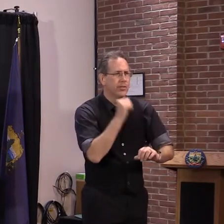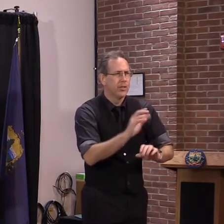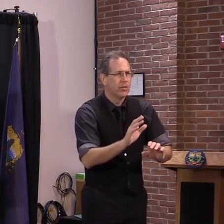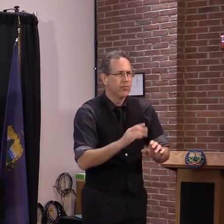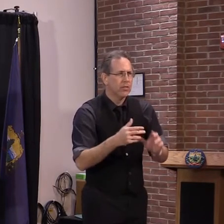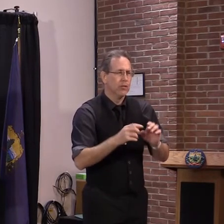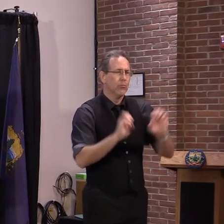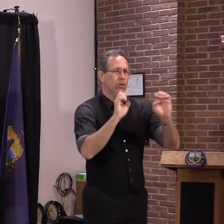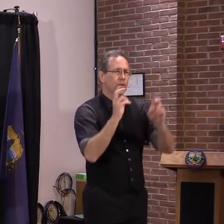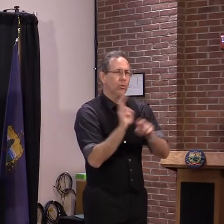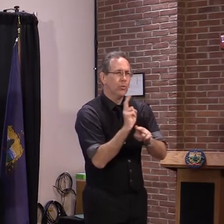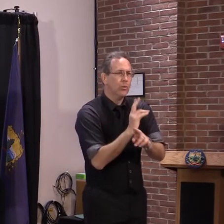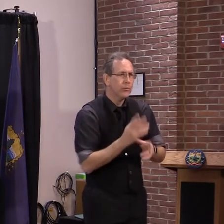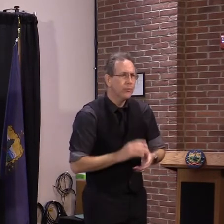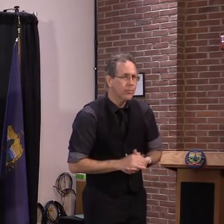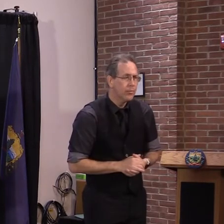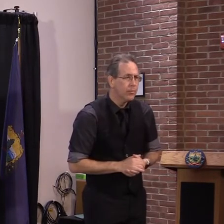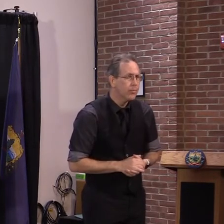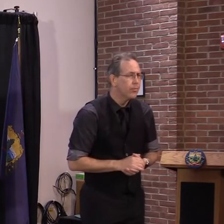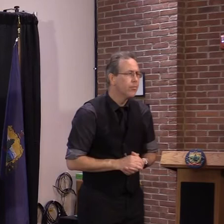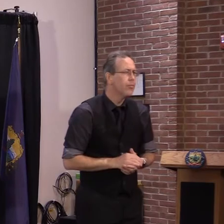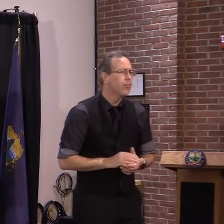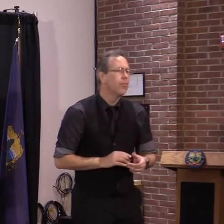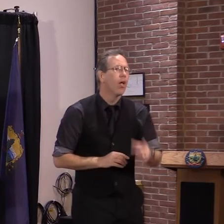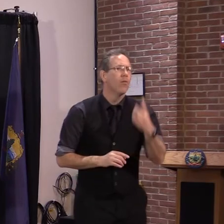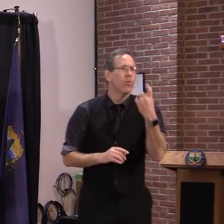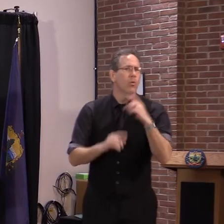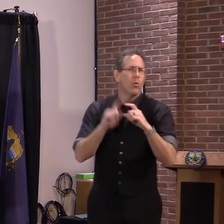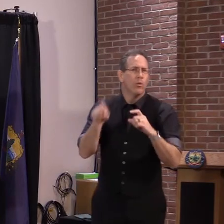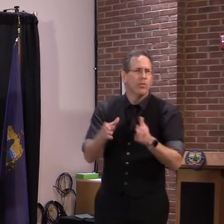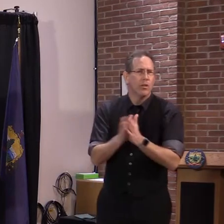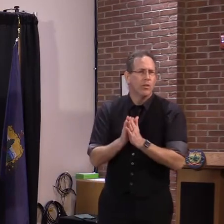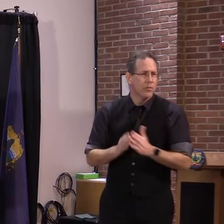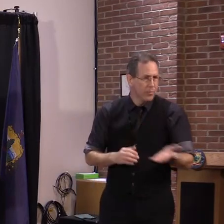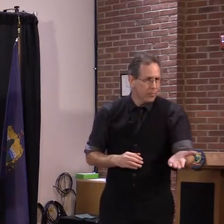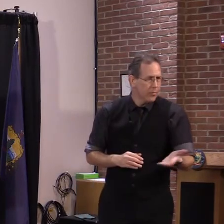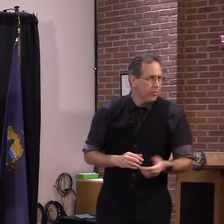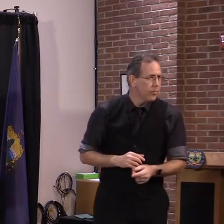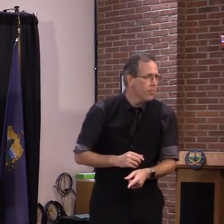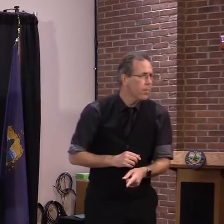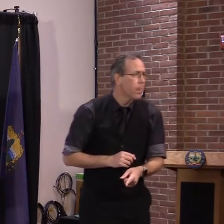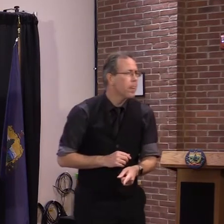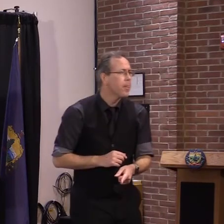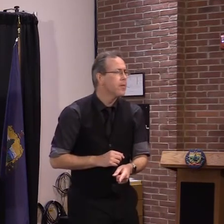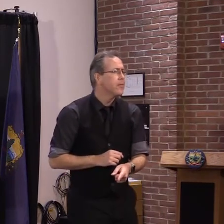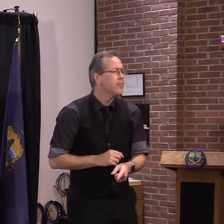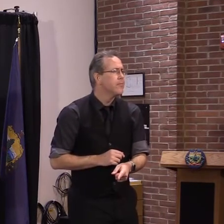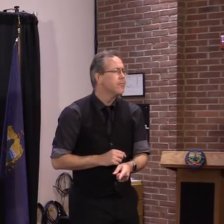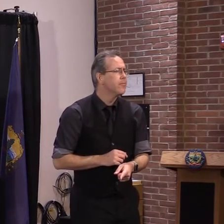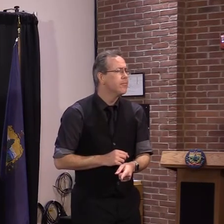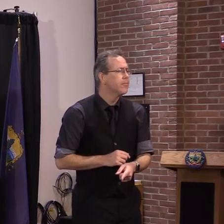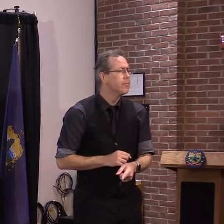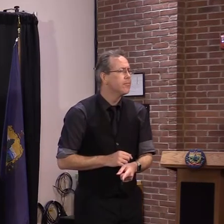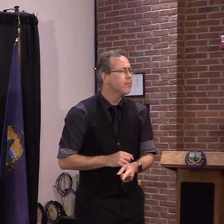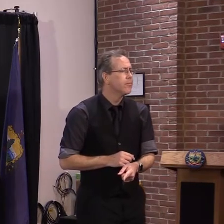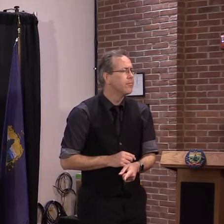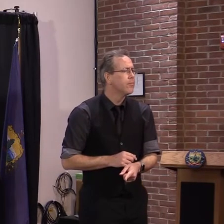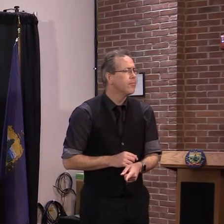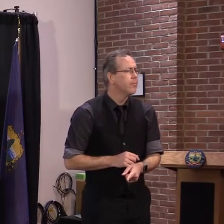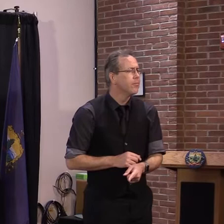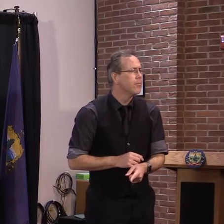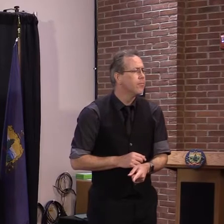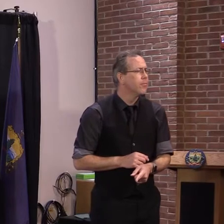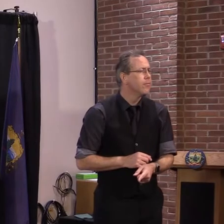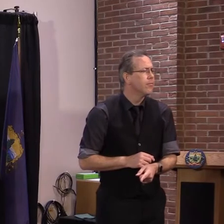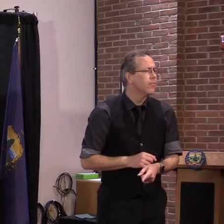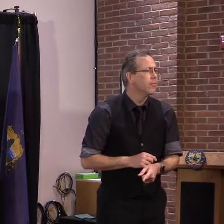And if I may, one more quick question. Are we studying, as a state, are we studying more about students who have natural